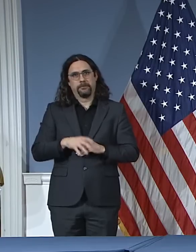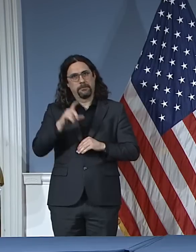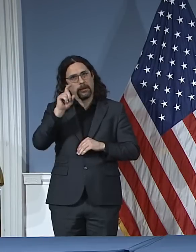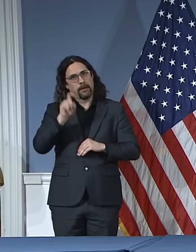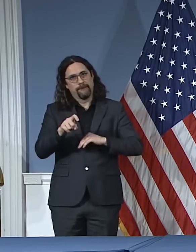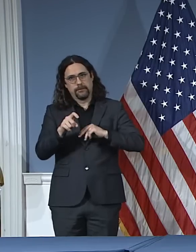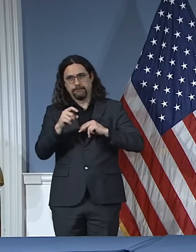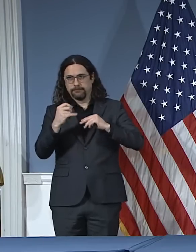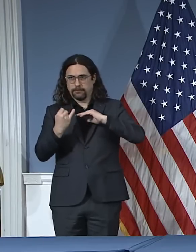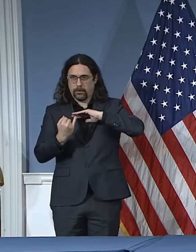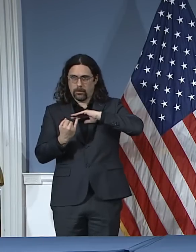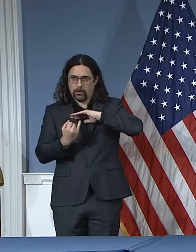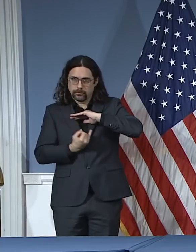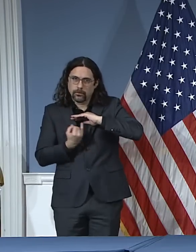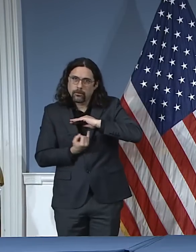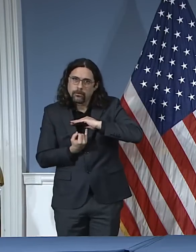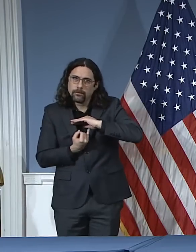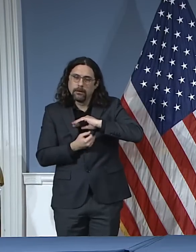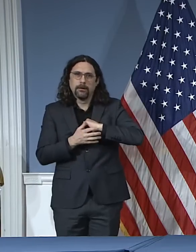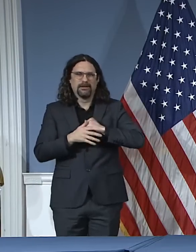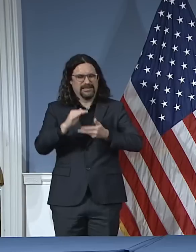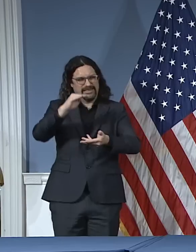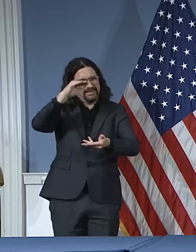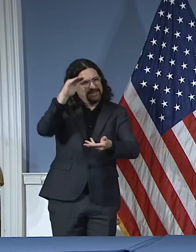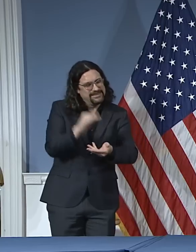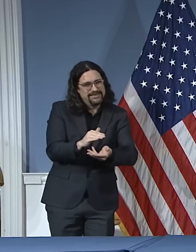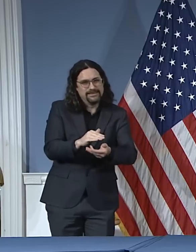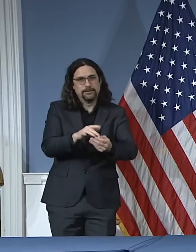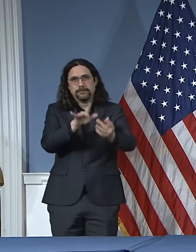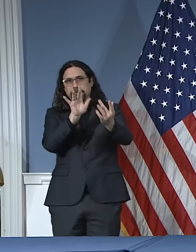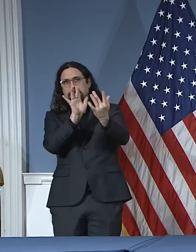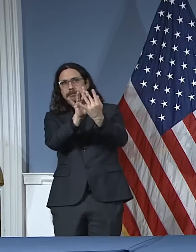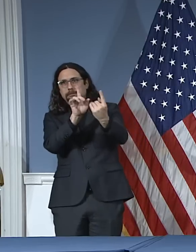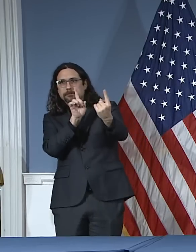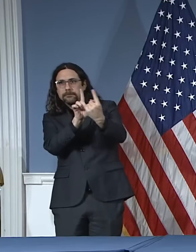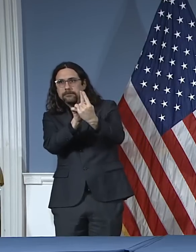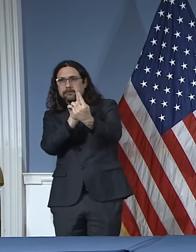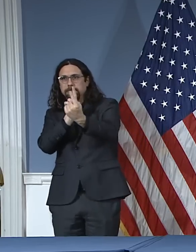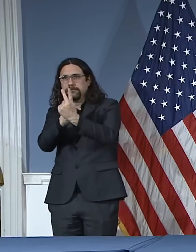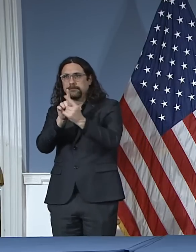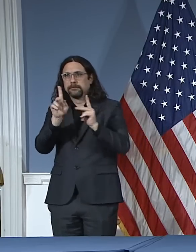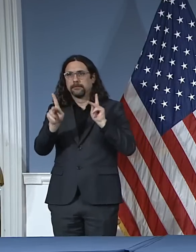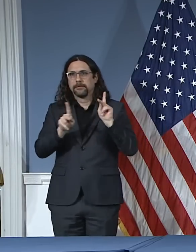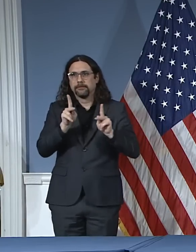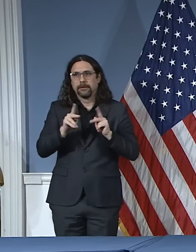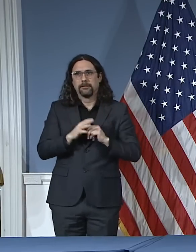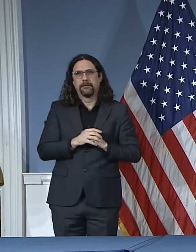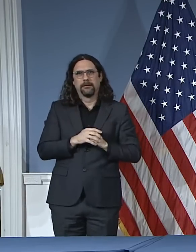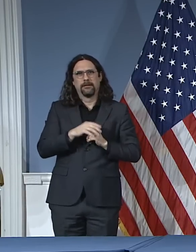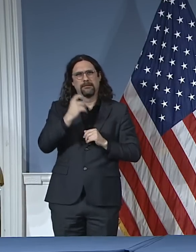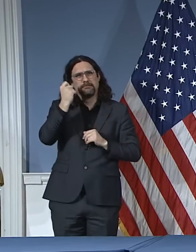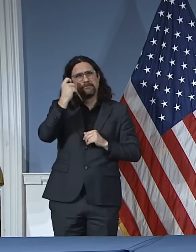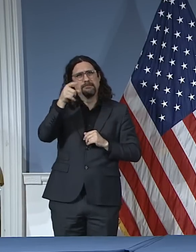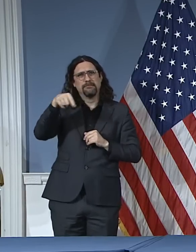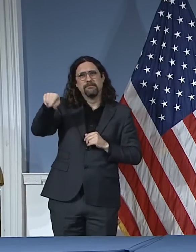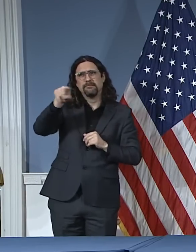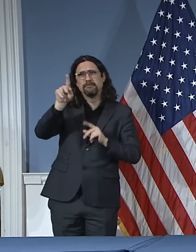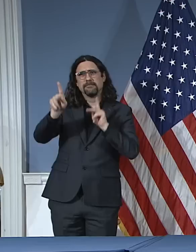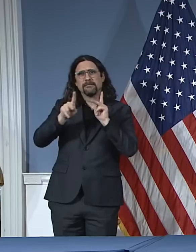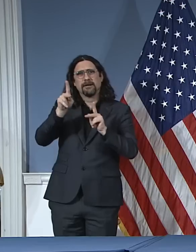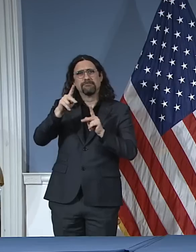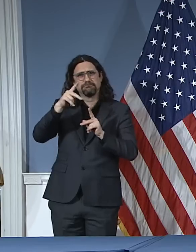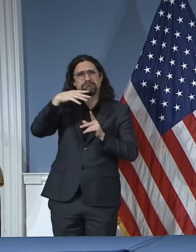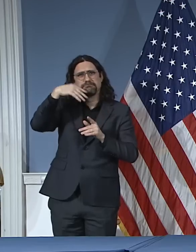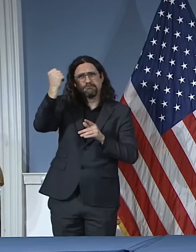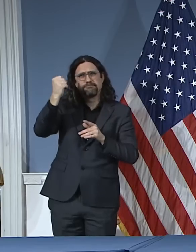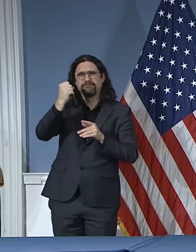possible, supporting them, still giving them a lot of love and support, phone calls, FaceTime, everything you can do to support